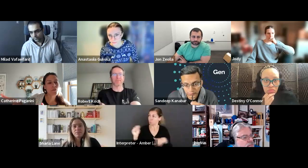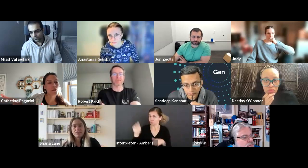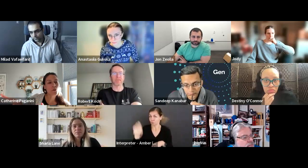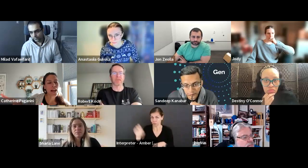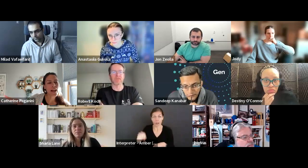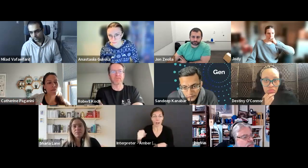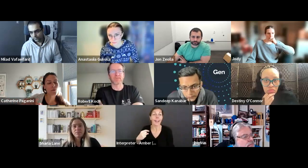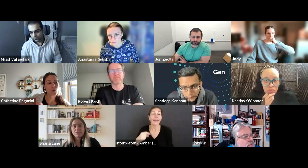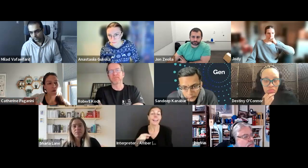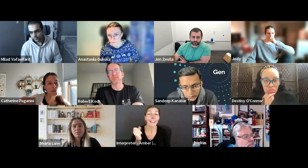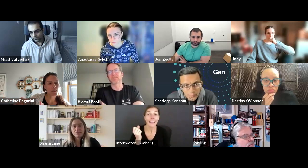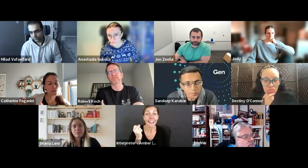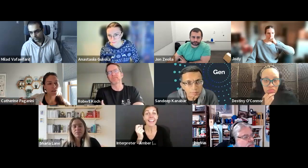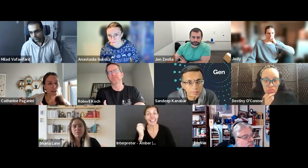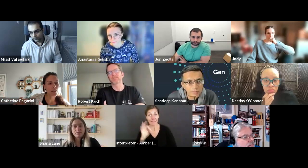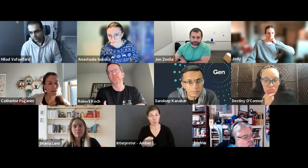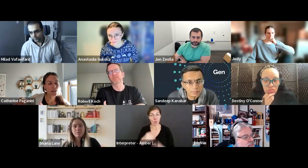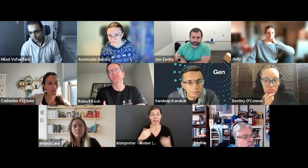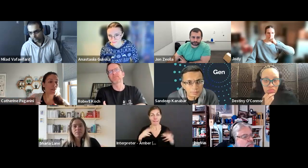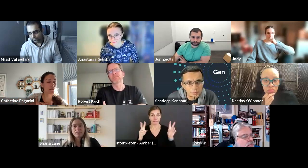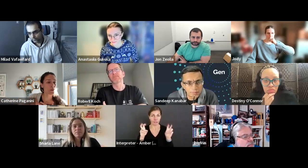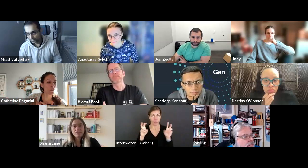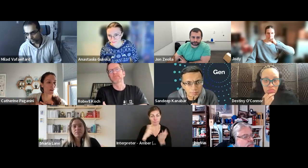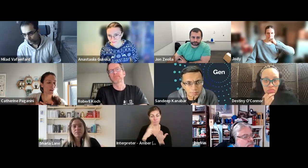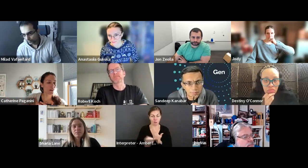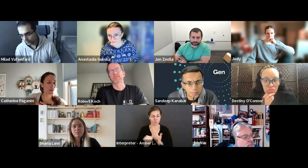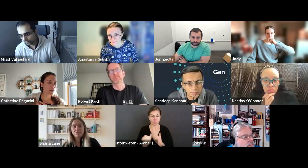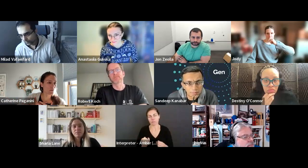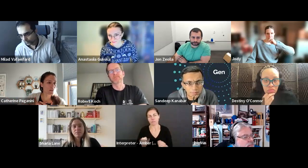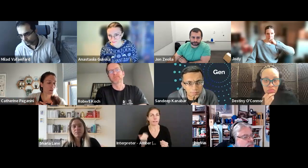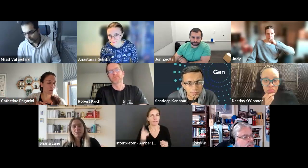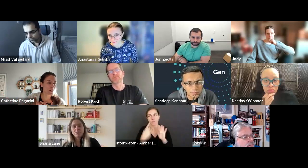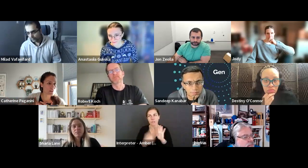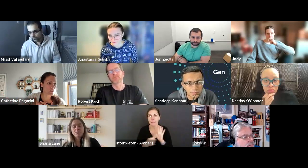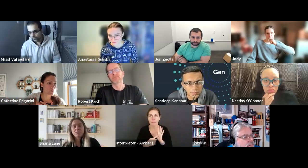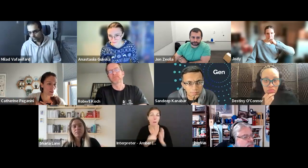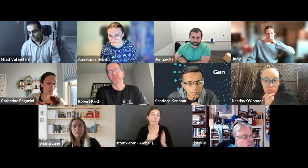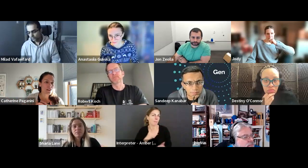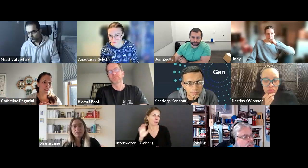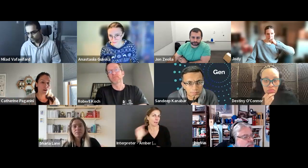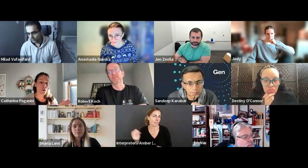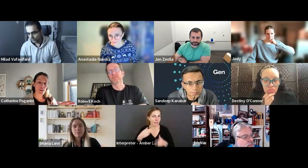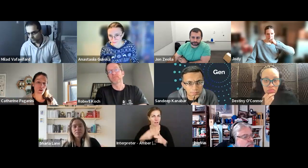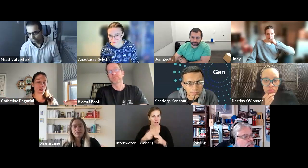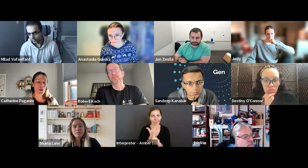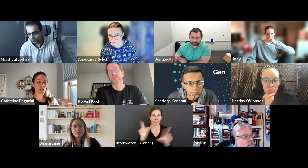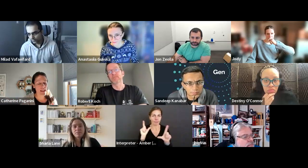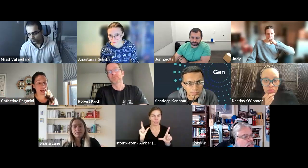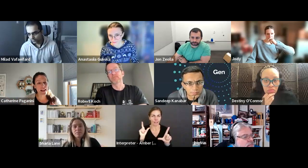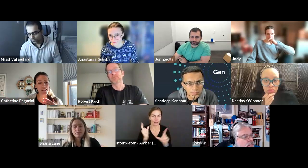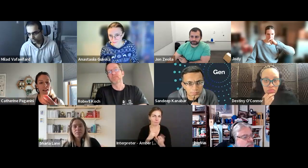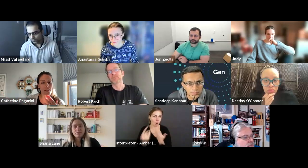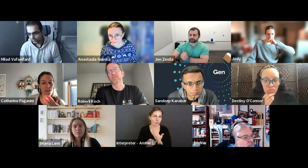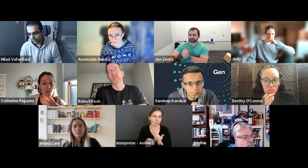something. If you have a project, like for instance, my company is part of the Linkerd project, or if you're part of